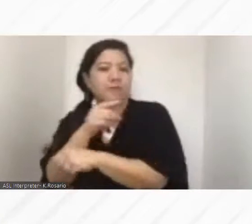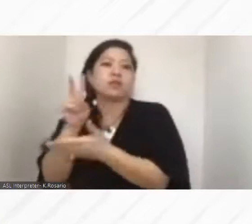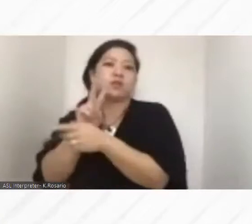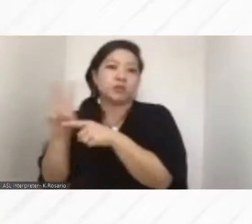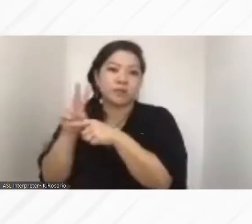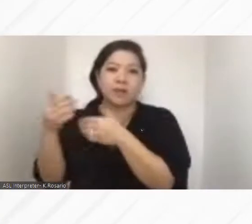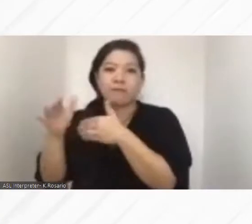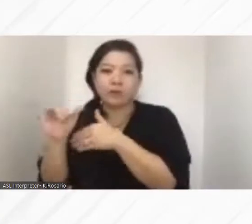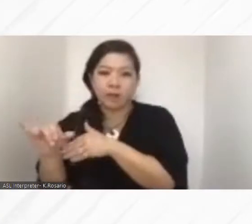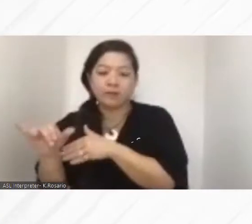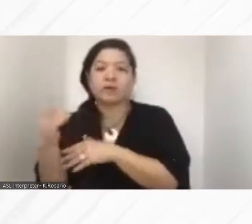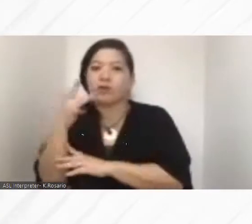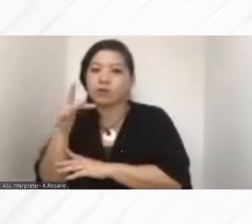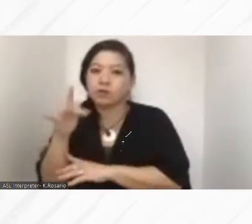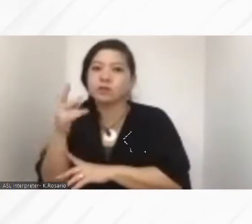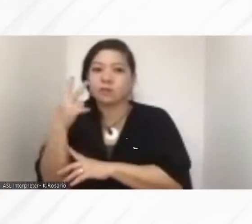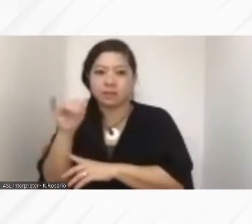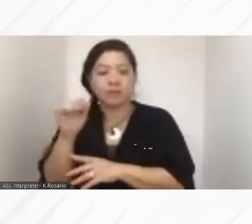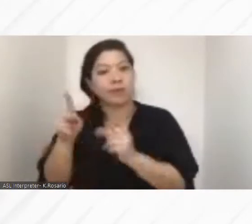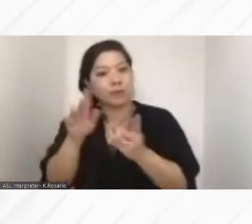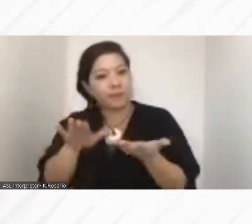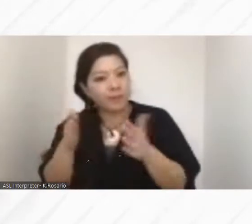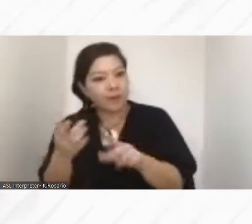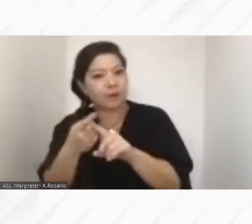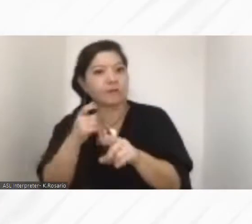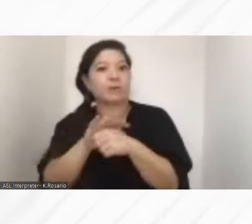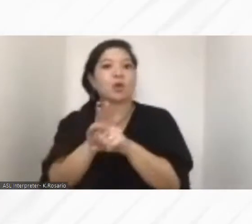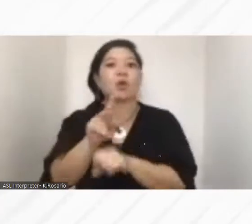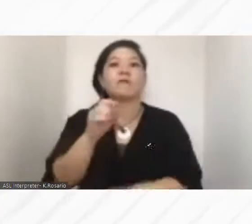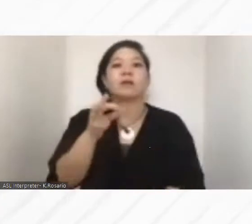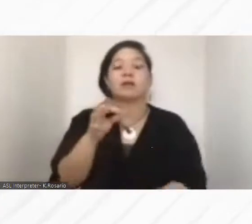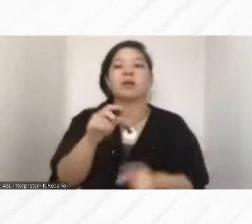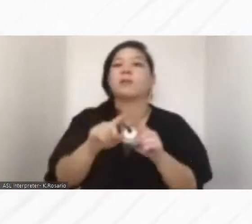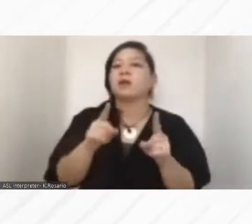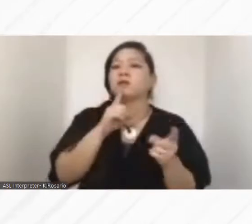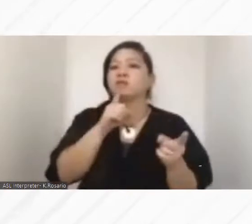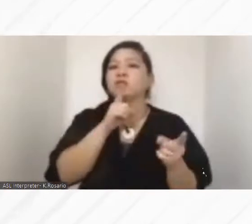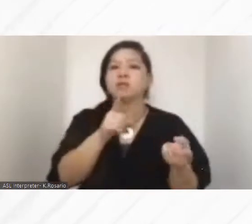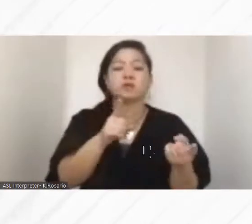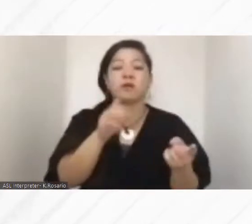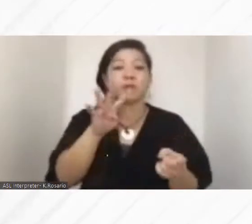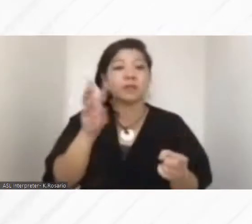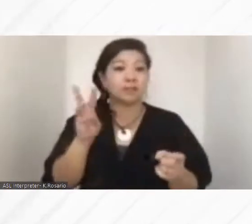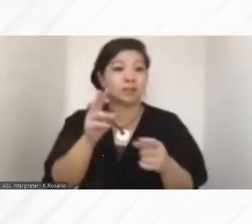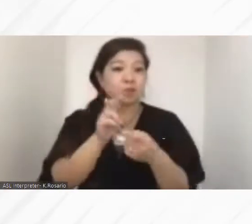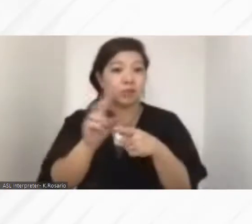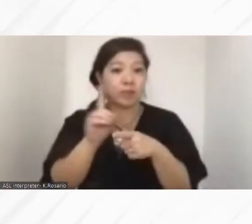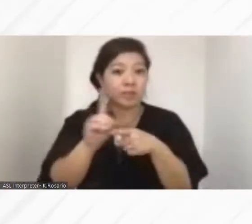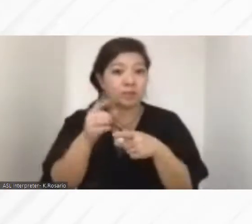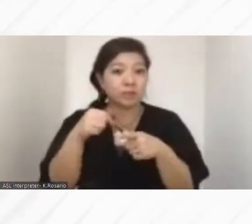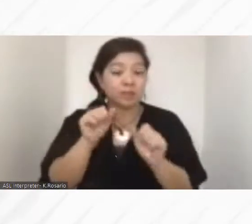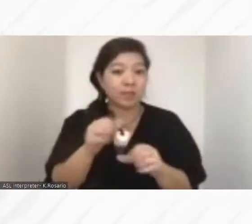then unfortunately you see people passing from this virus. But the fact is, 4 to 6 weeks, we can get this virus under